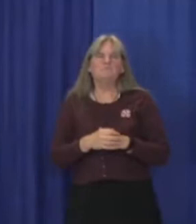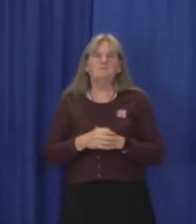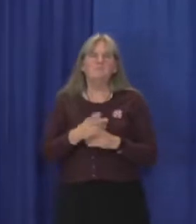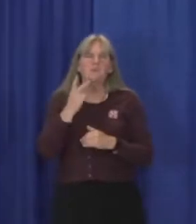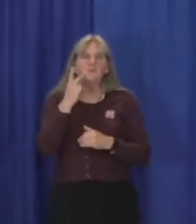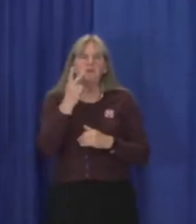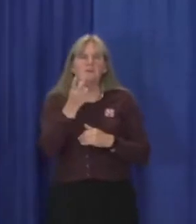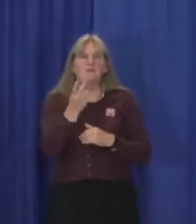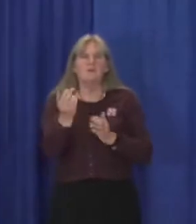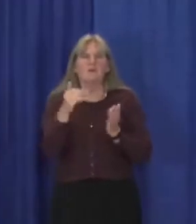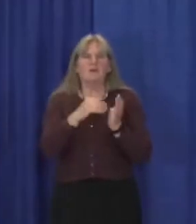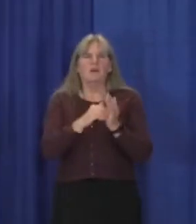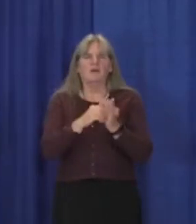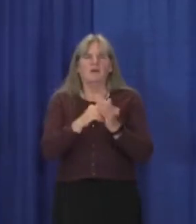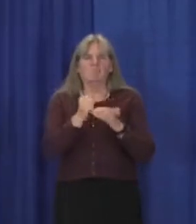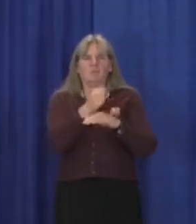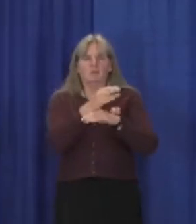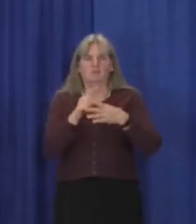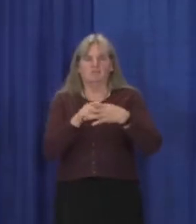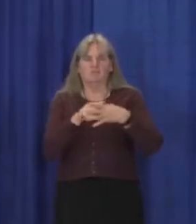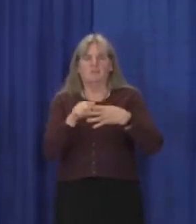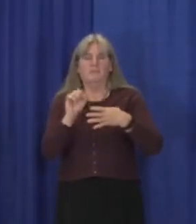you back here early in September.